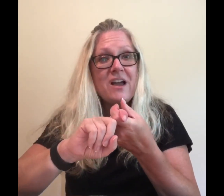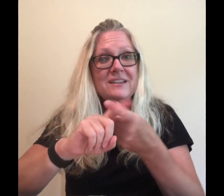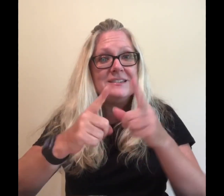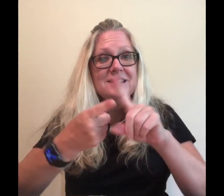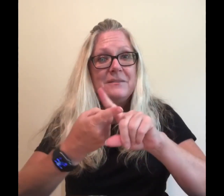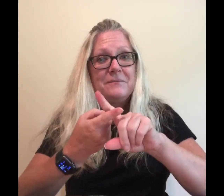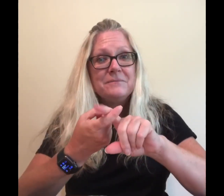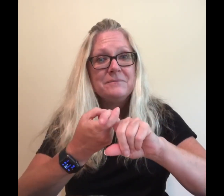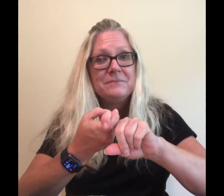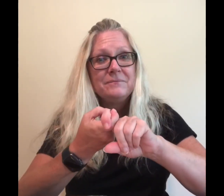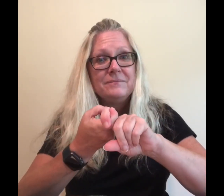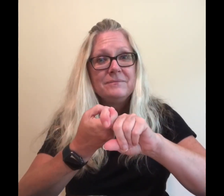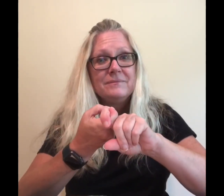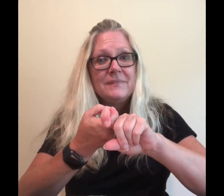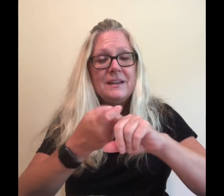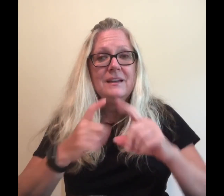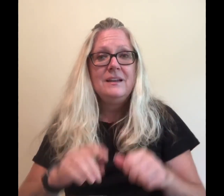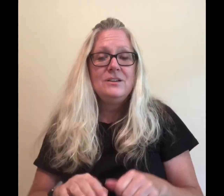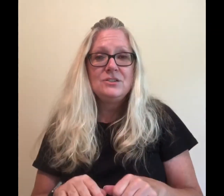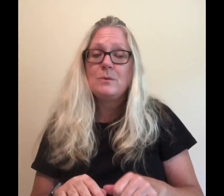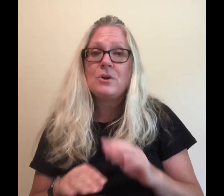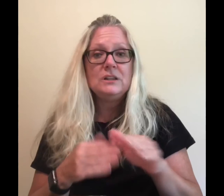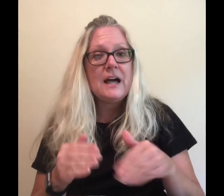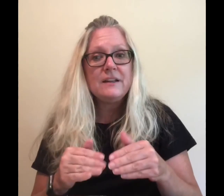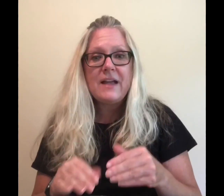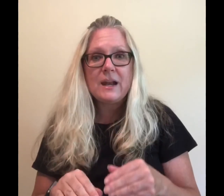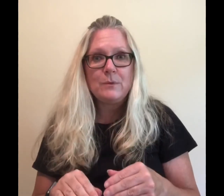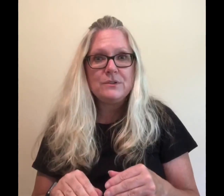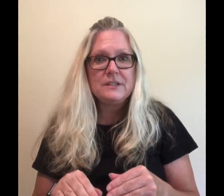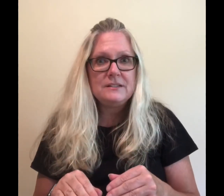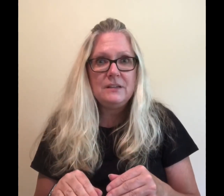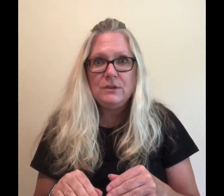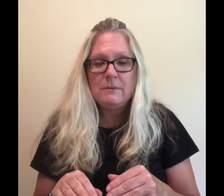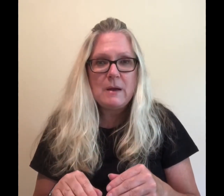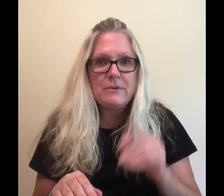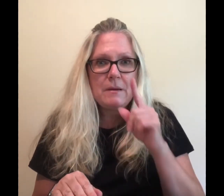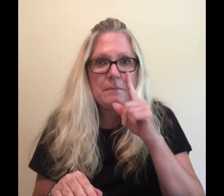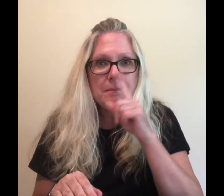friends. So there were a lot of animals. Let's see if you remember them.